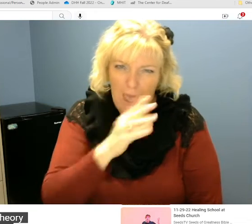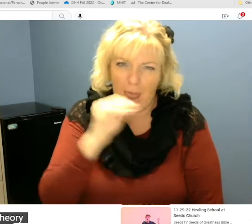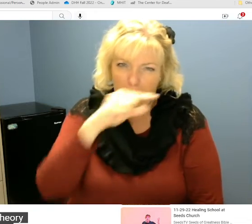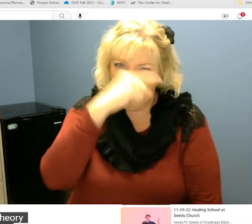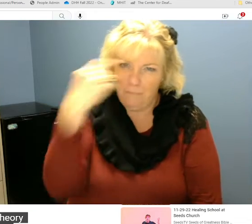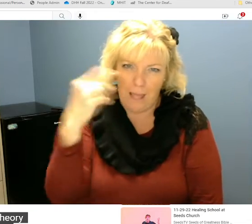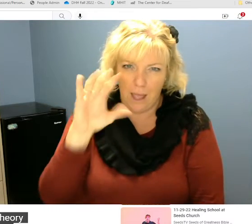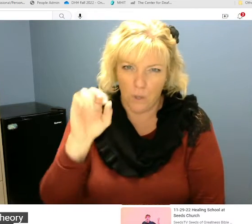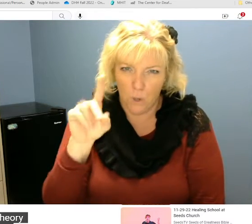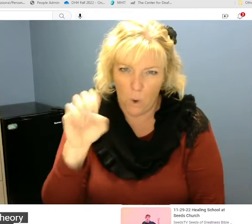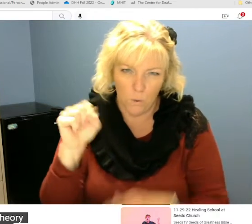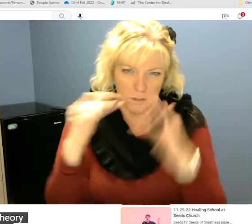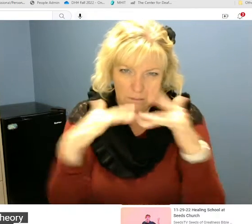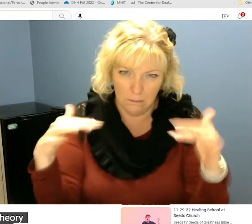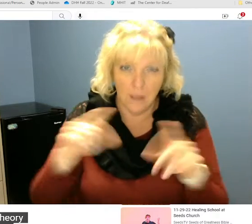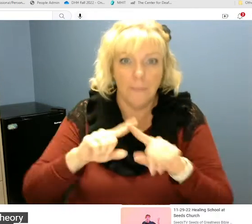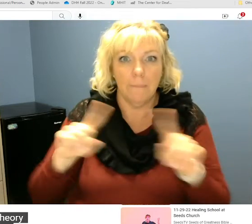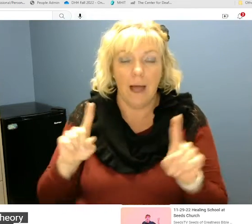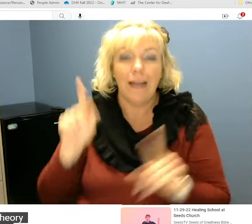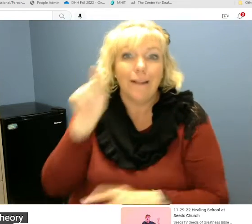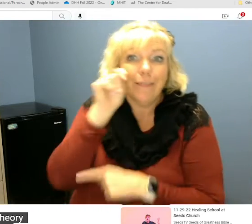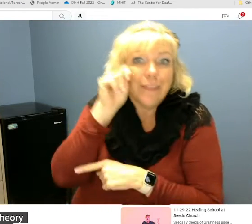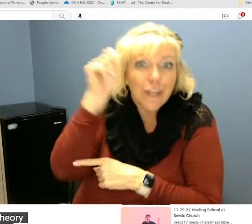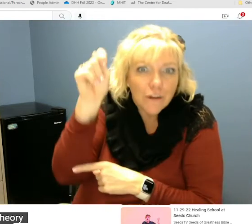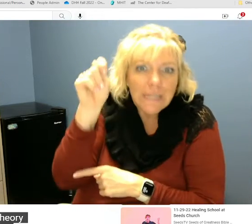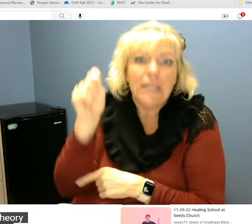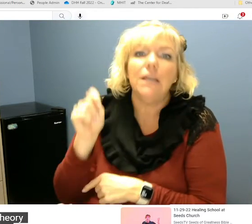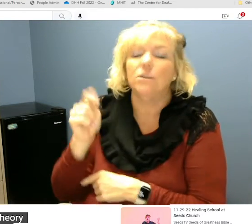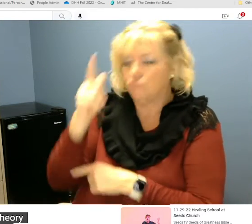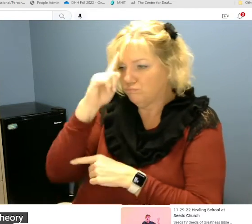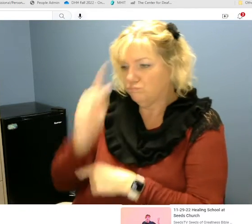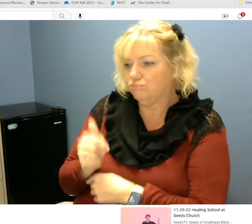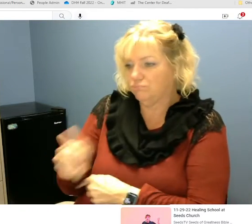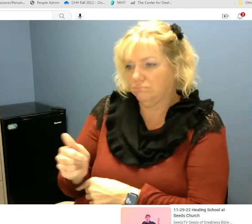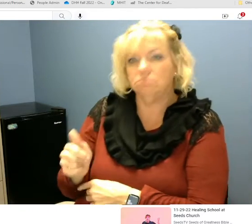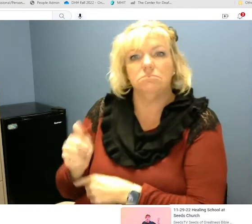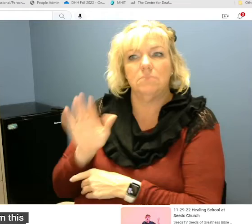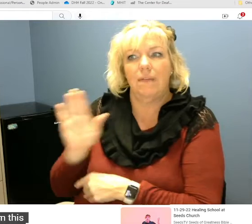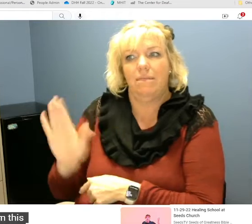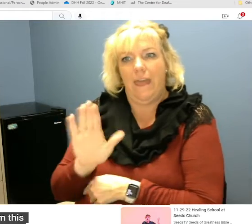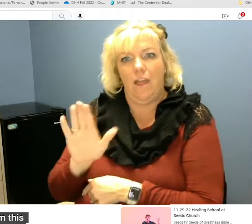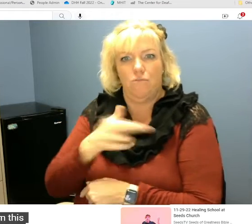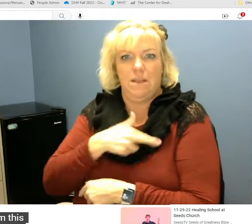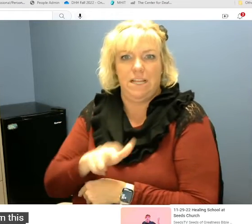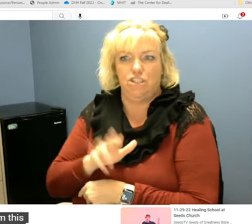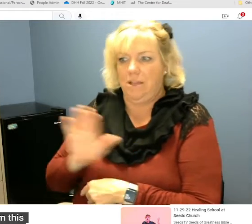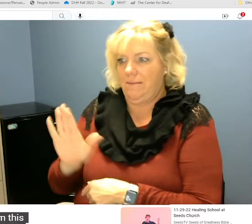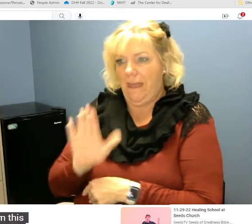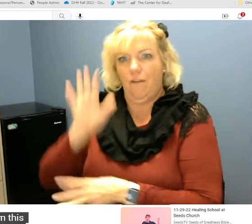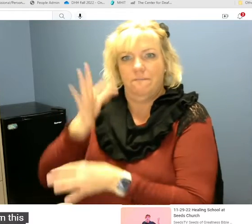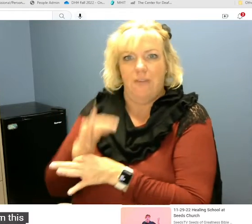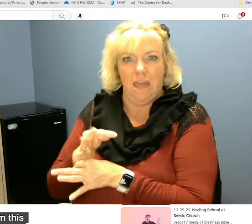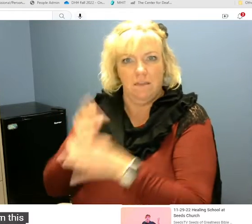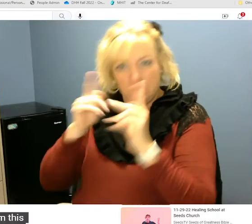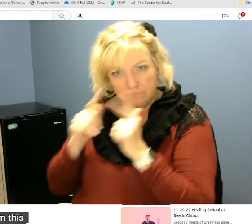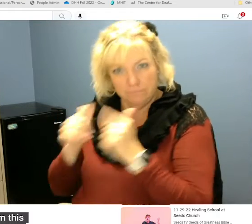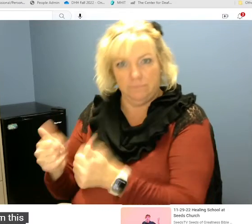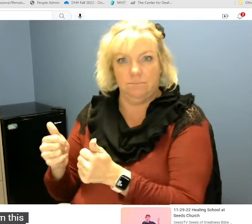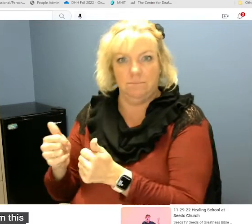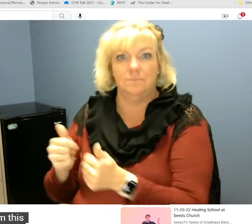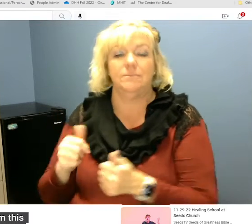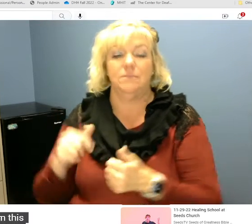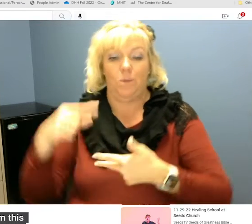but in theory, they can now freely practice that faith. So the strength of the Black church comes from this